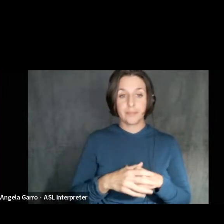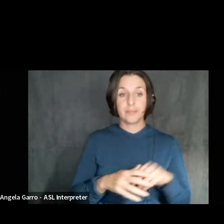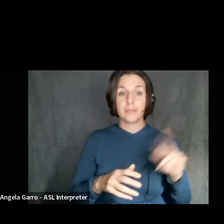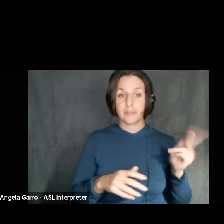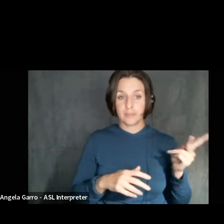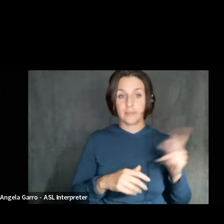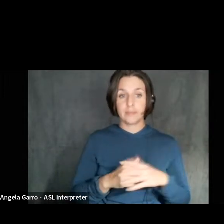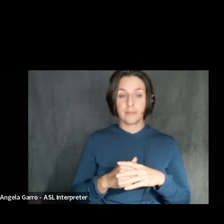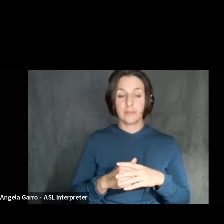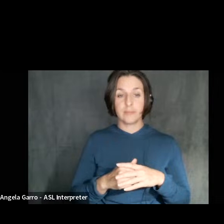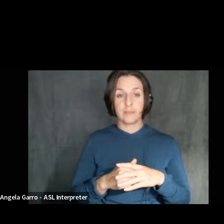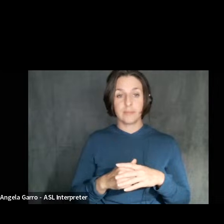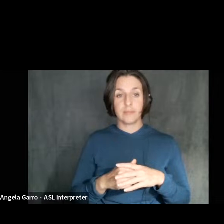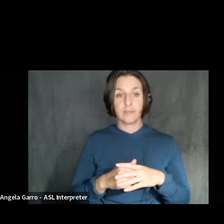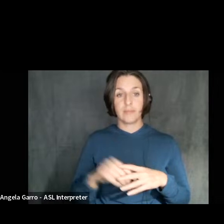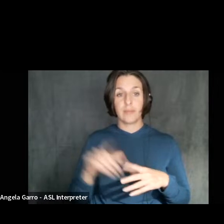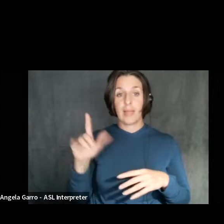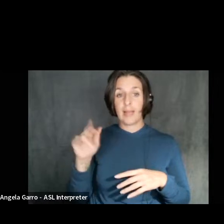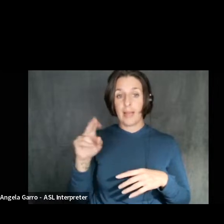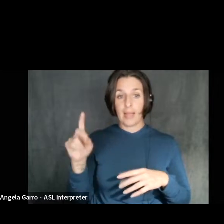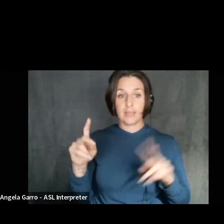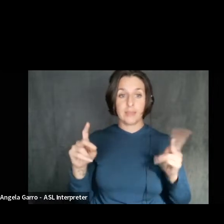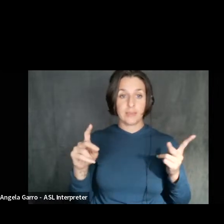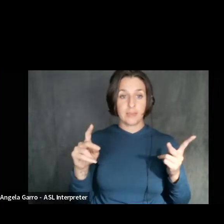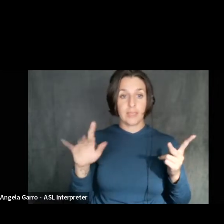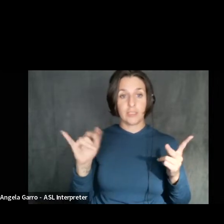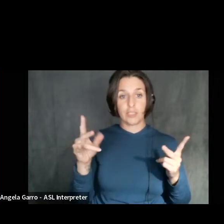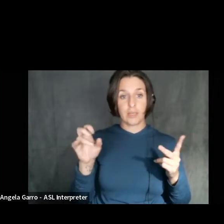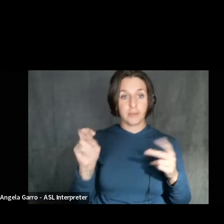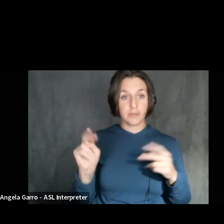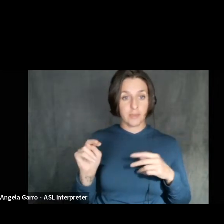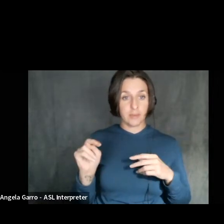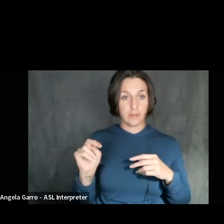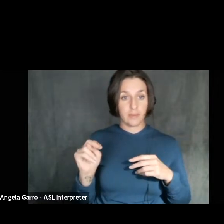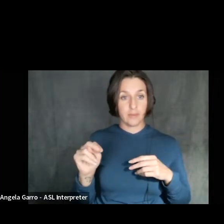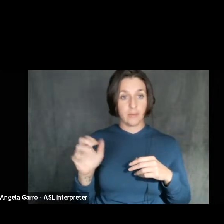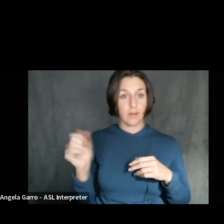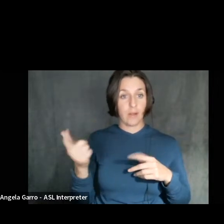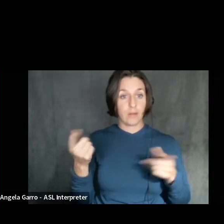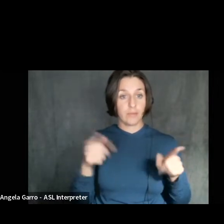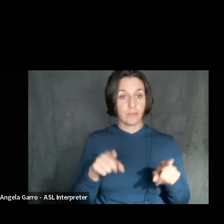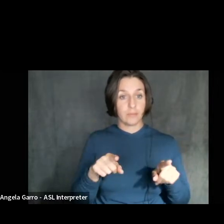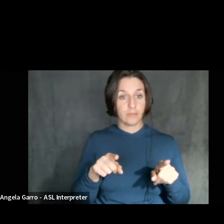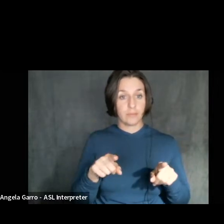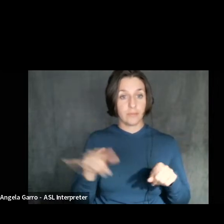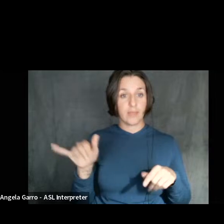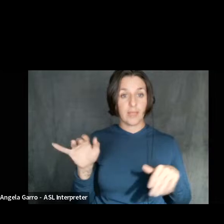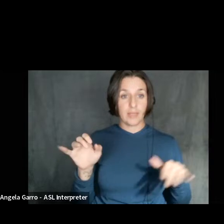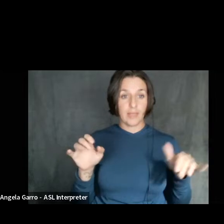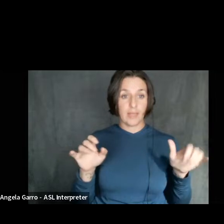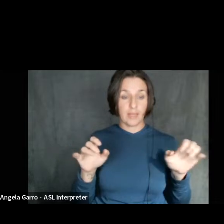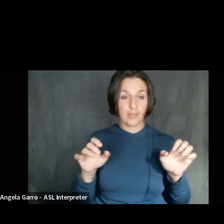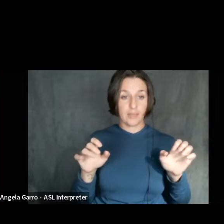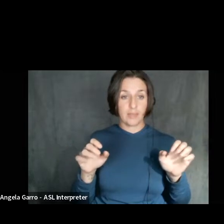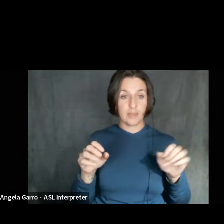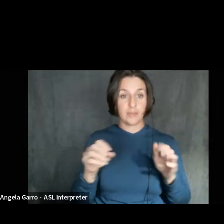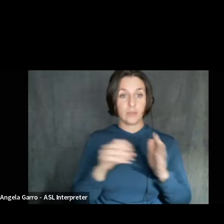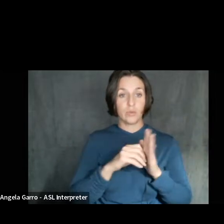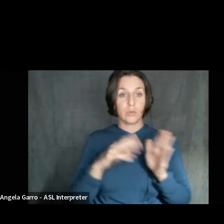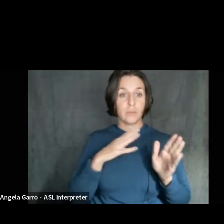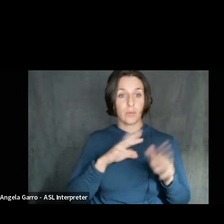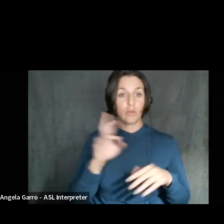second. Okay, motion by trustee Land, second by trustee Jacobson. All in favor? Aye. Aye. And student board reps, how do you